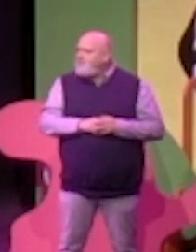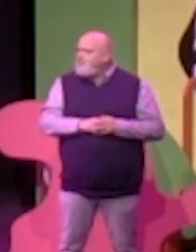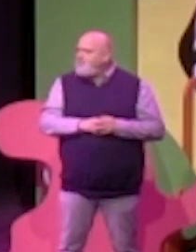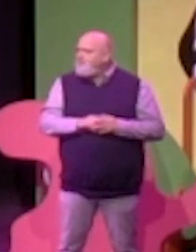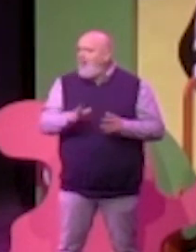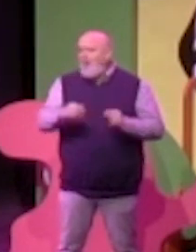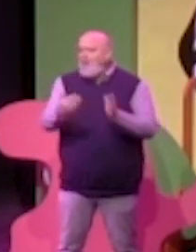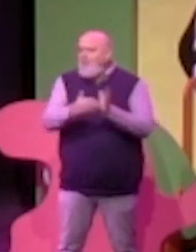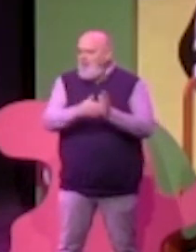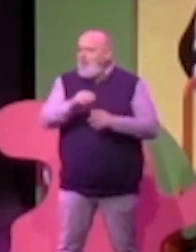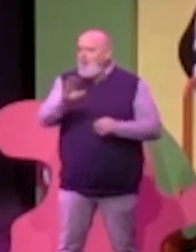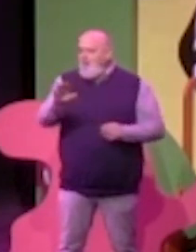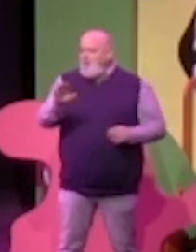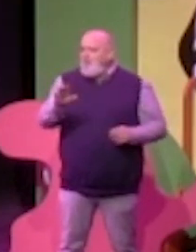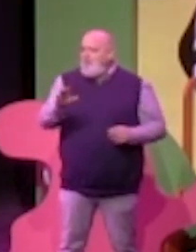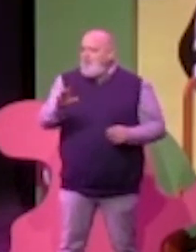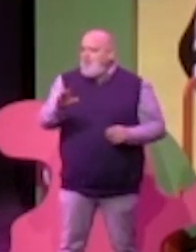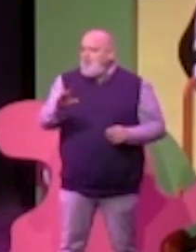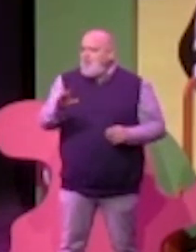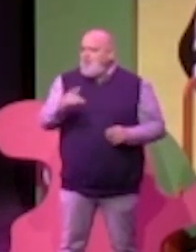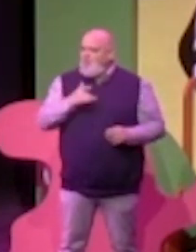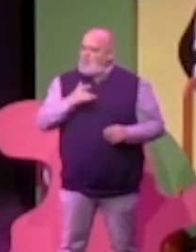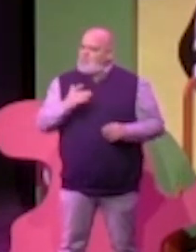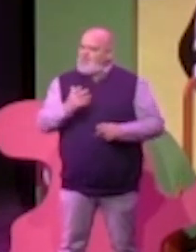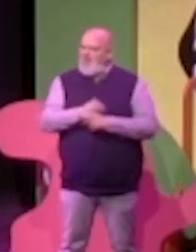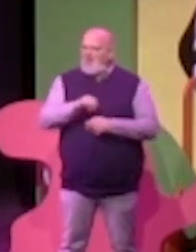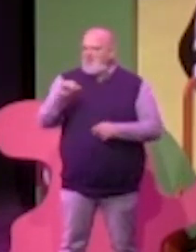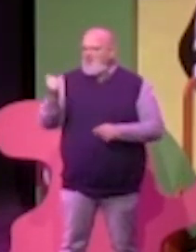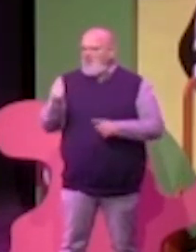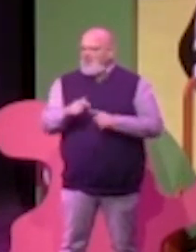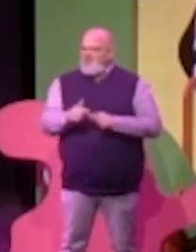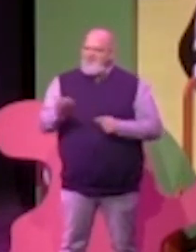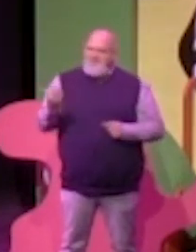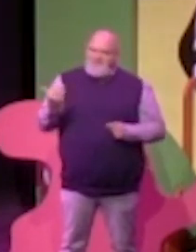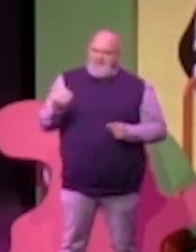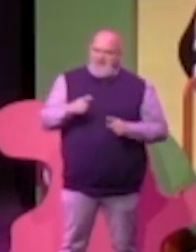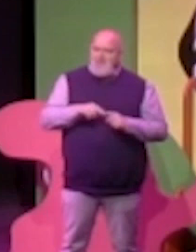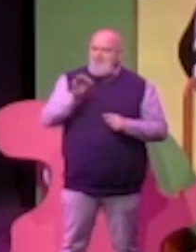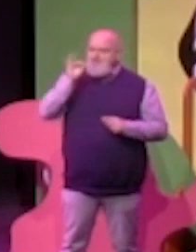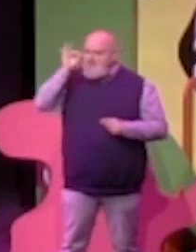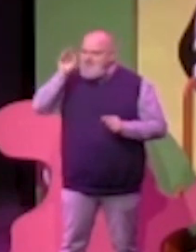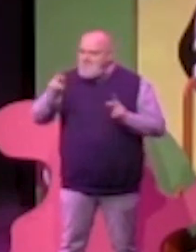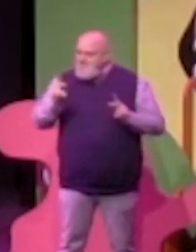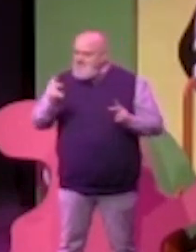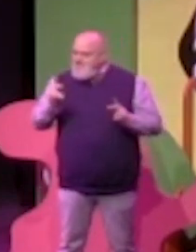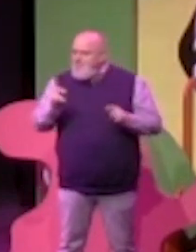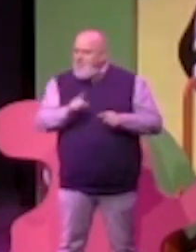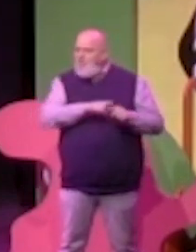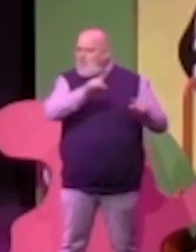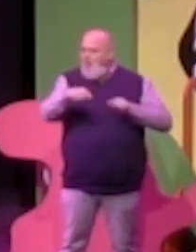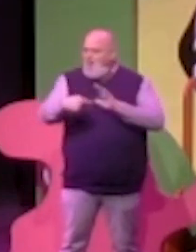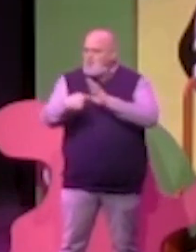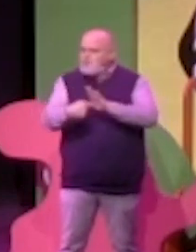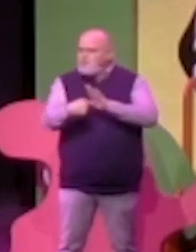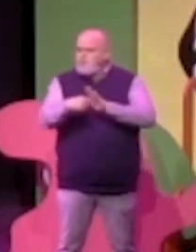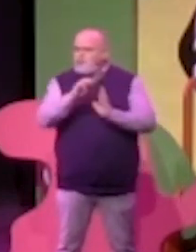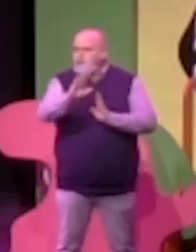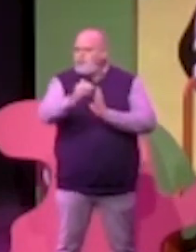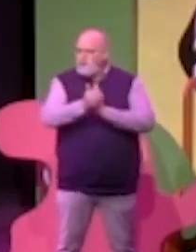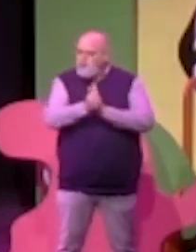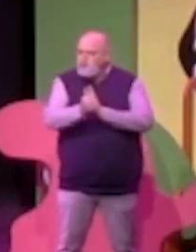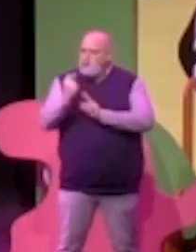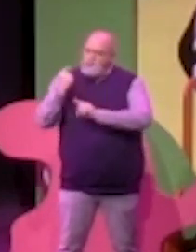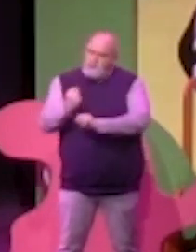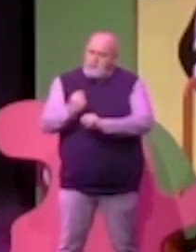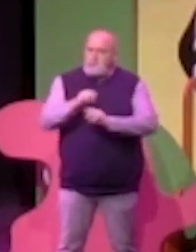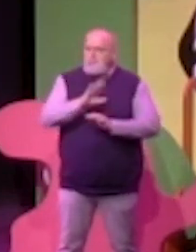And again, we have I usually get about 10 to 15 Native people who come and demonstrate their